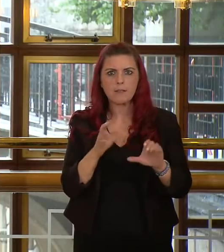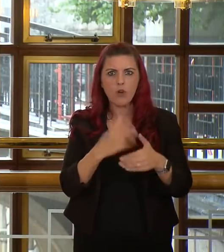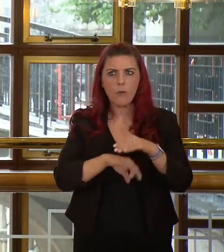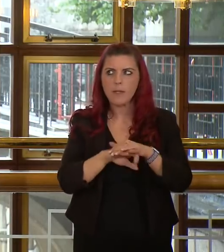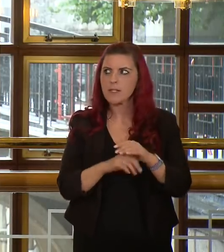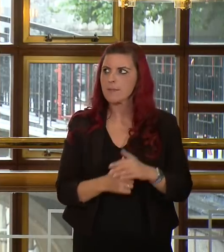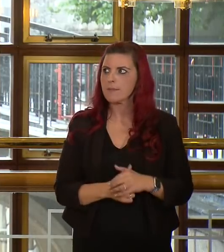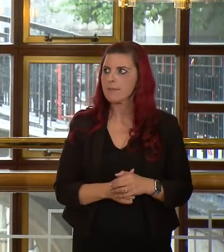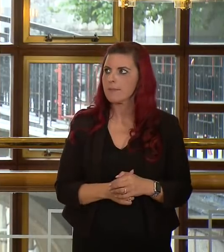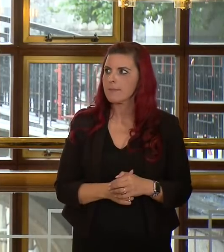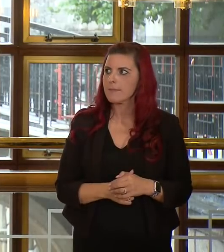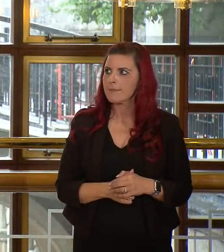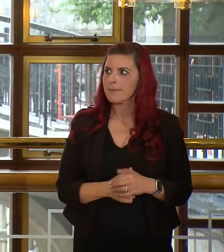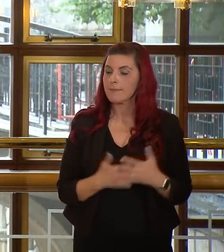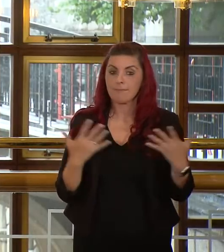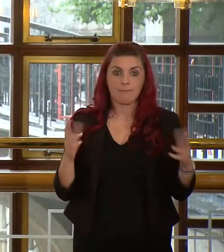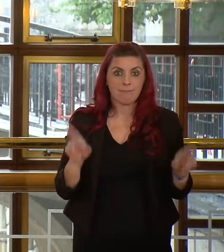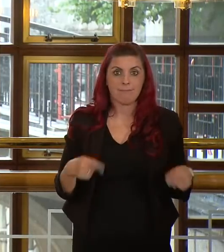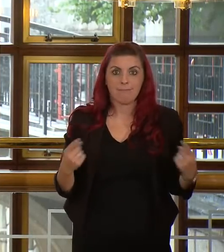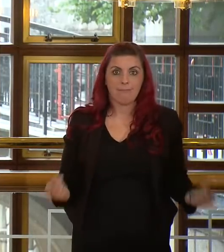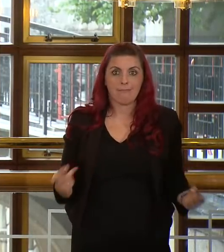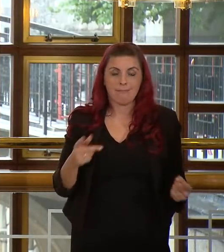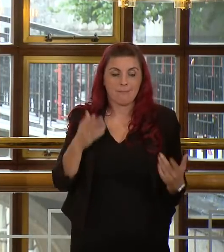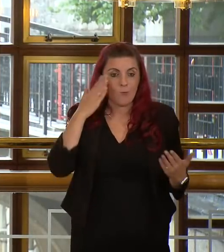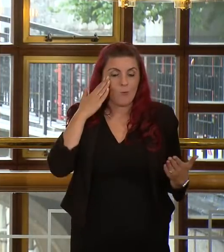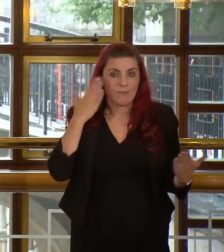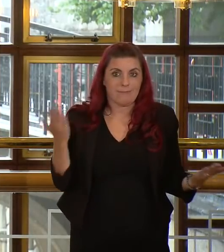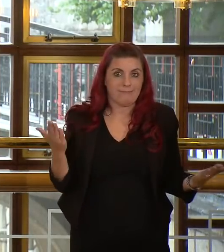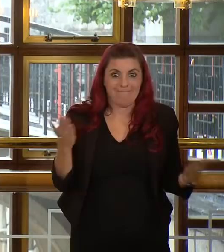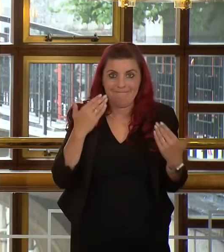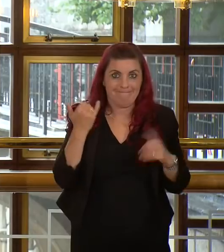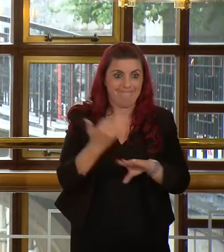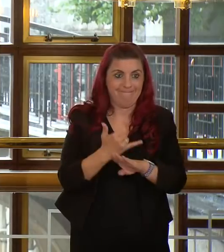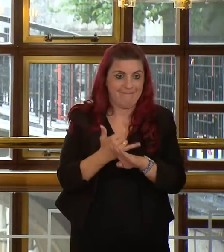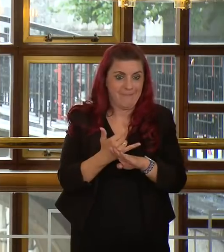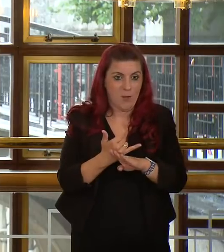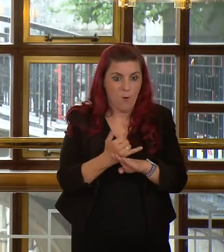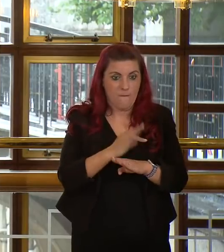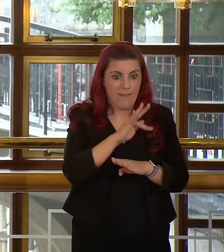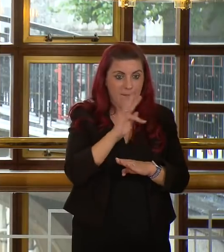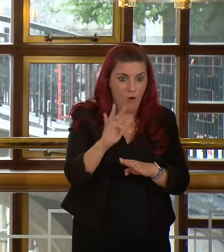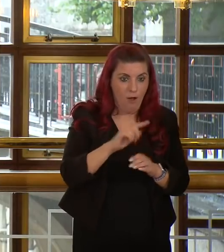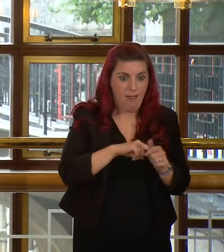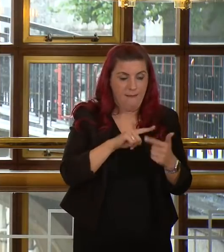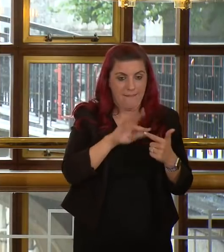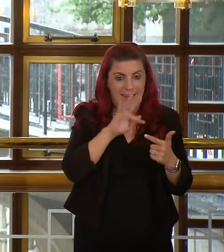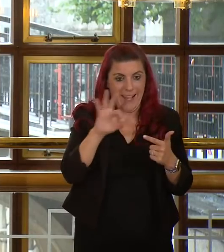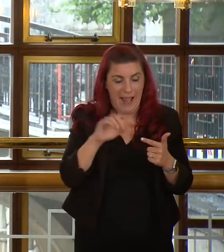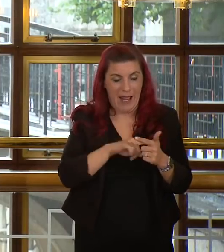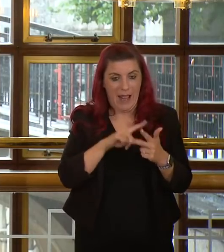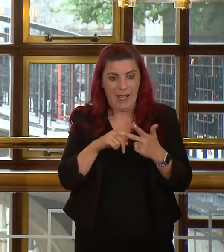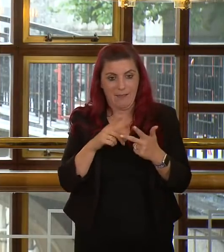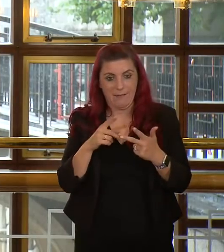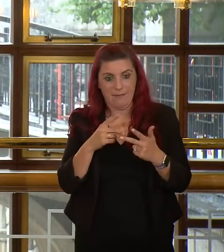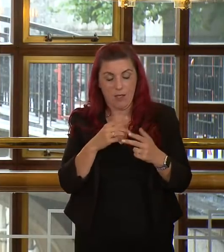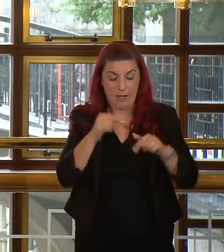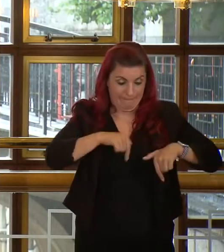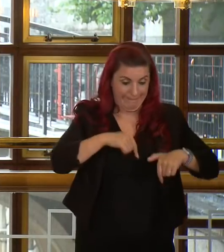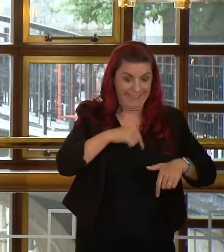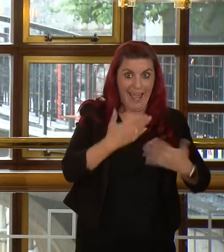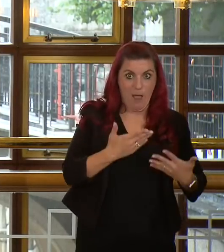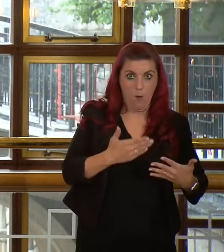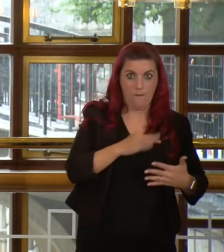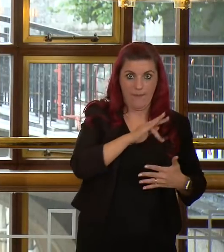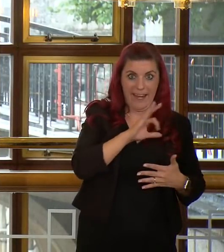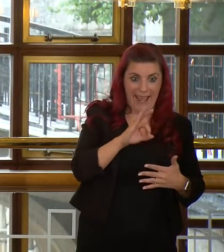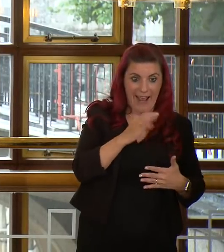you know, it's impossible to tell. This government made up of Fine Gael and independents lasted more than 4 years. I don't think there was